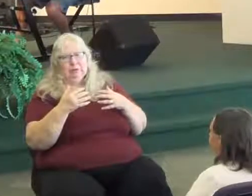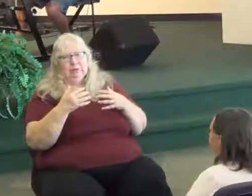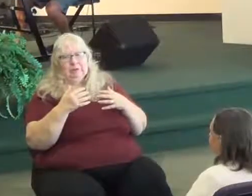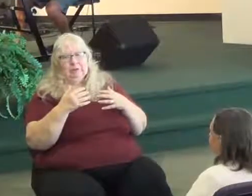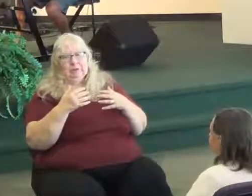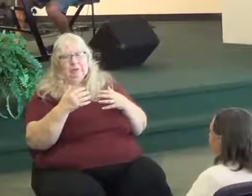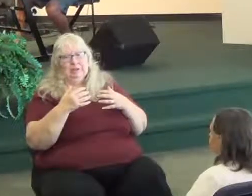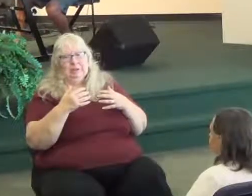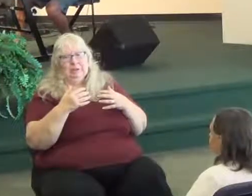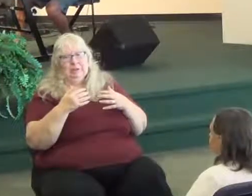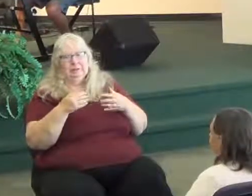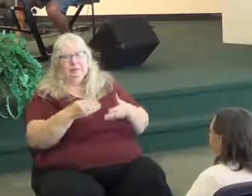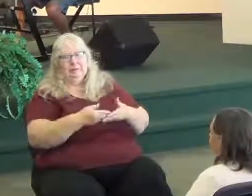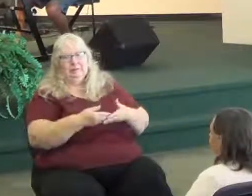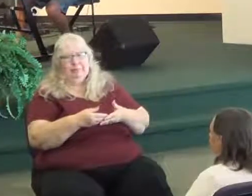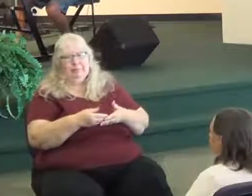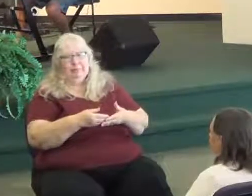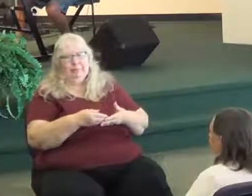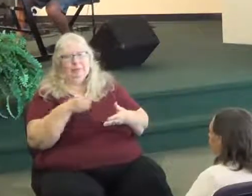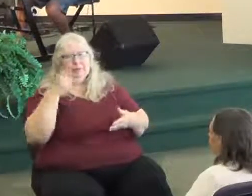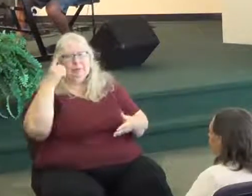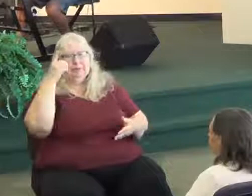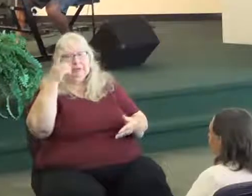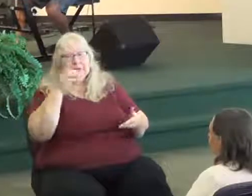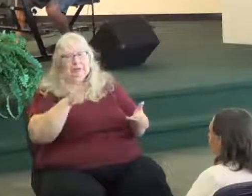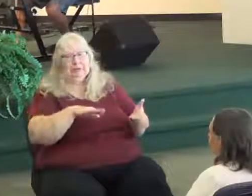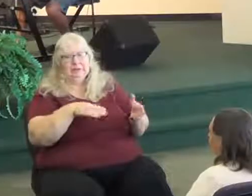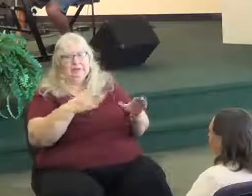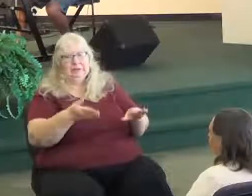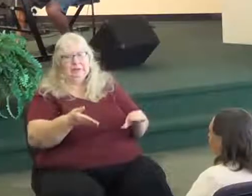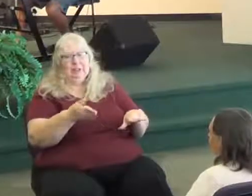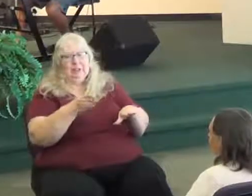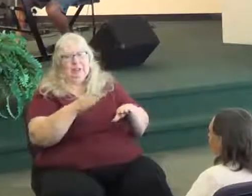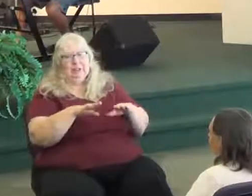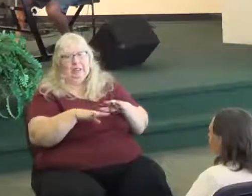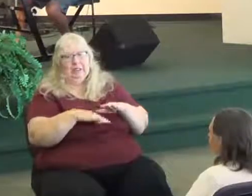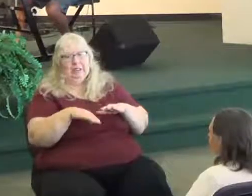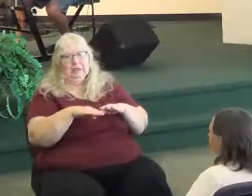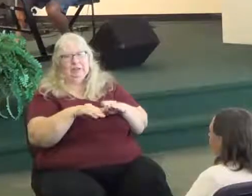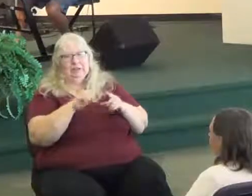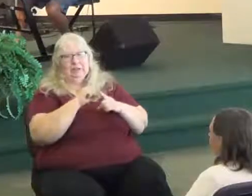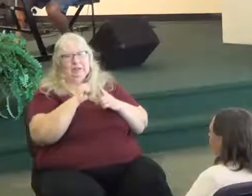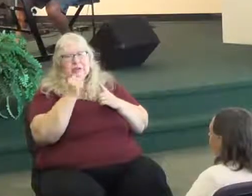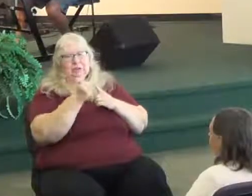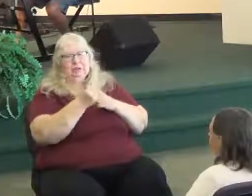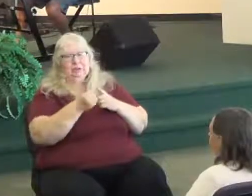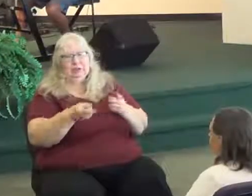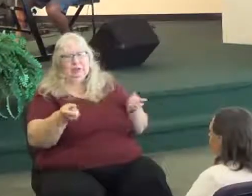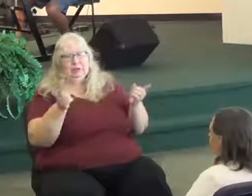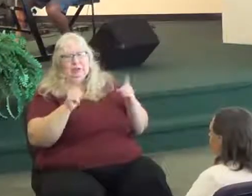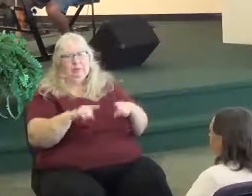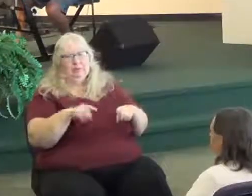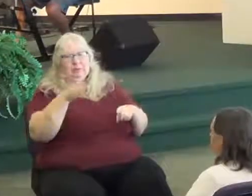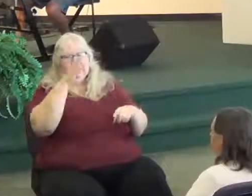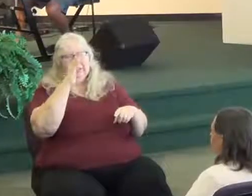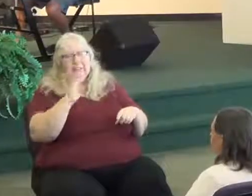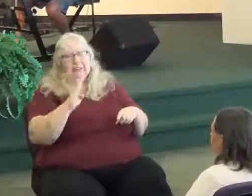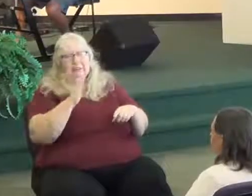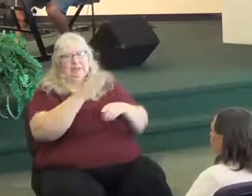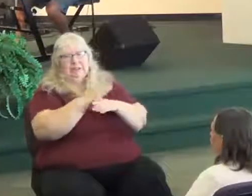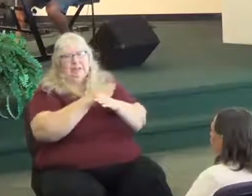destined to die under the circumstances. And when God's hand of favor is in